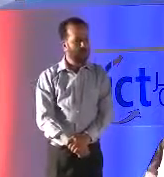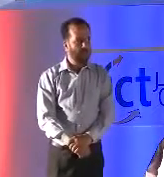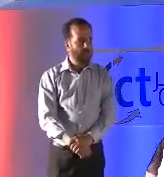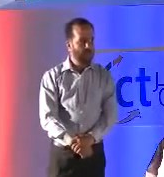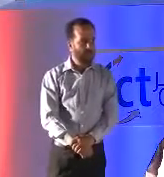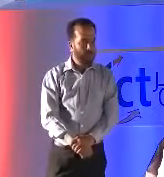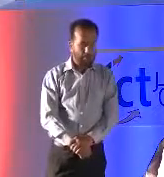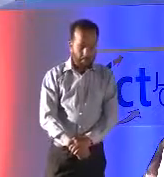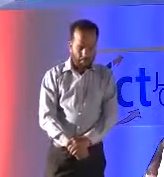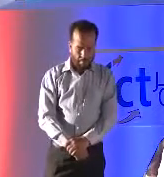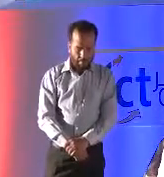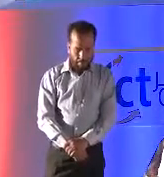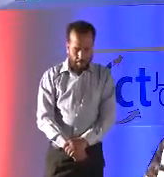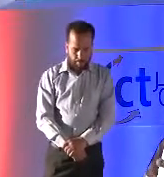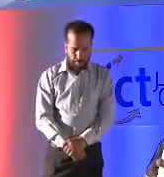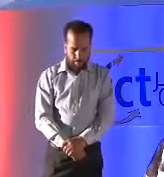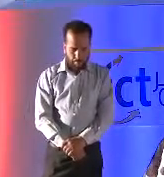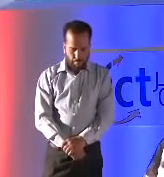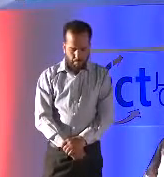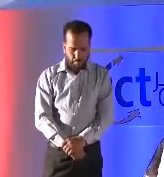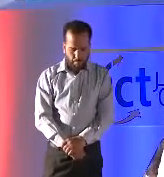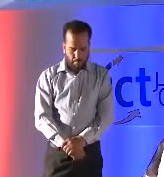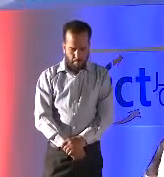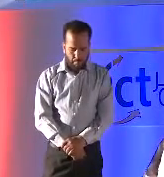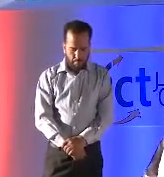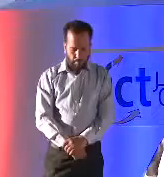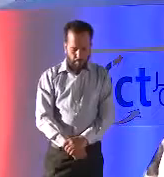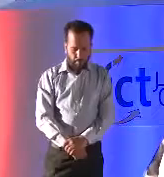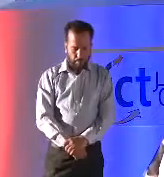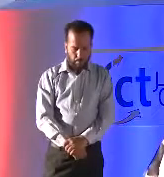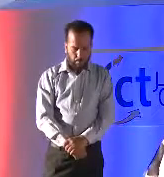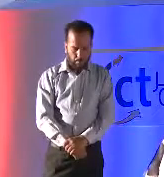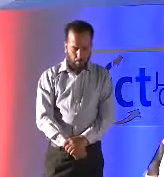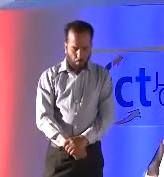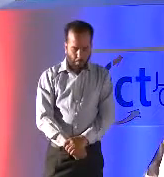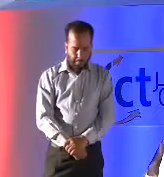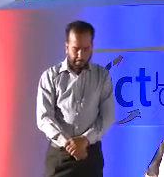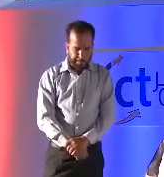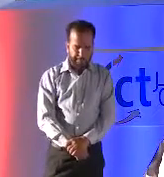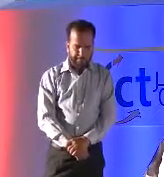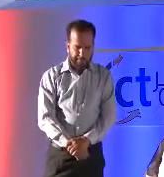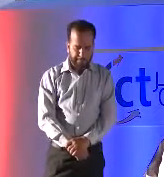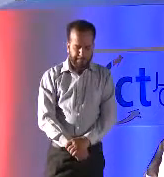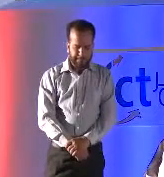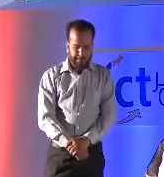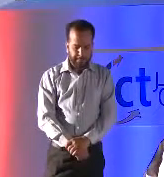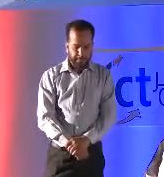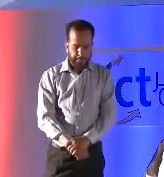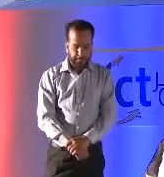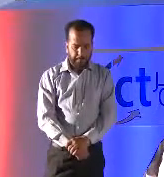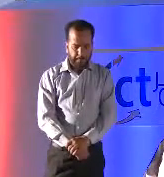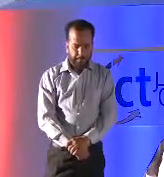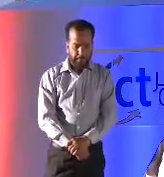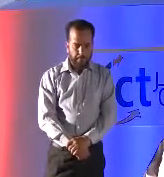lot of frustration out there. People didn't have a lot of localized solutions.